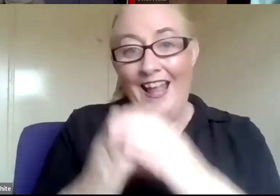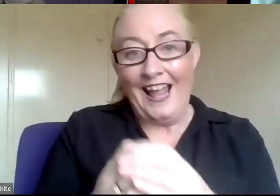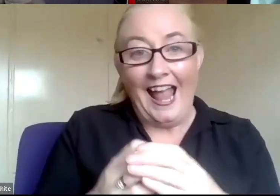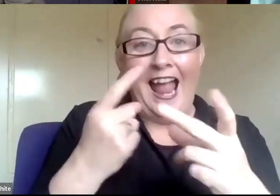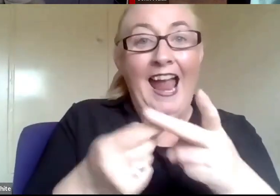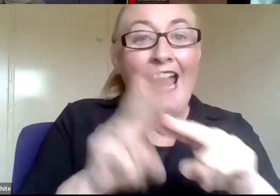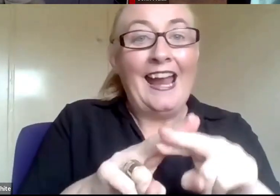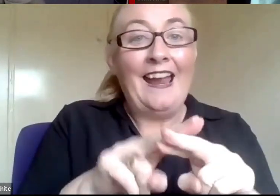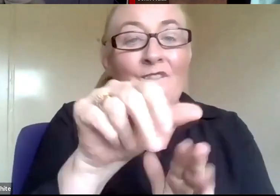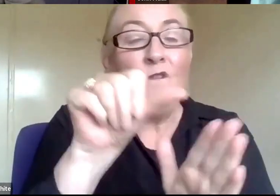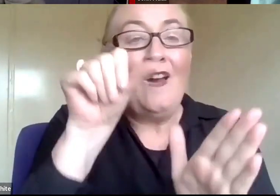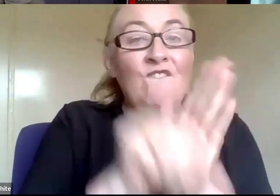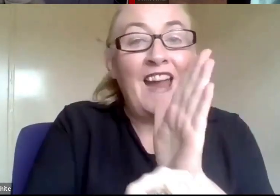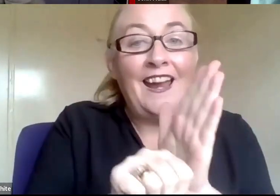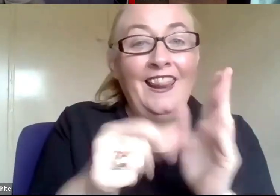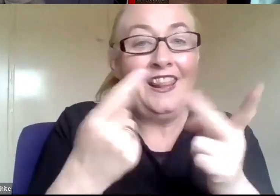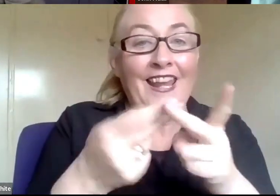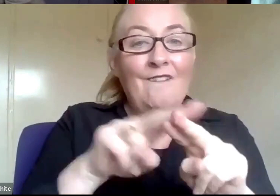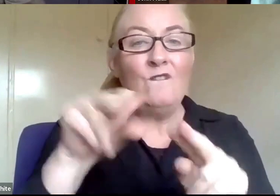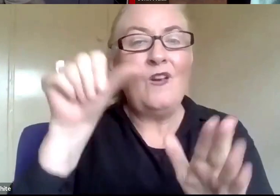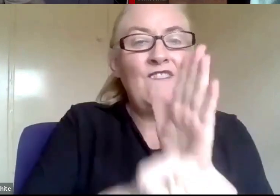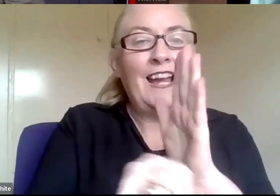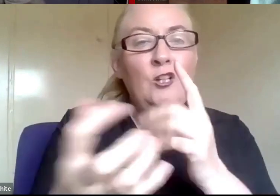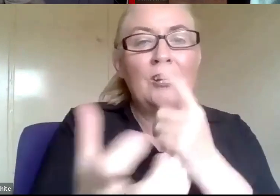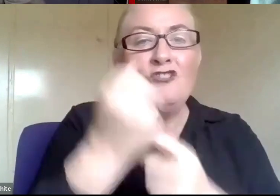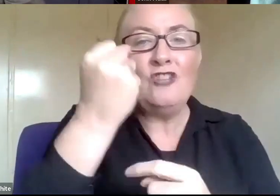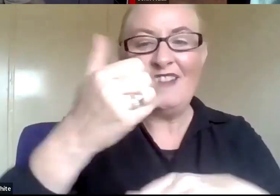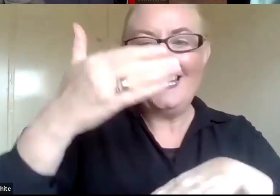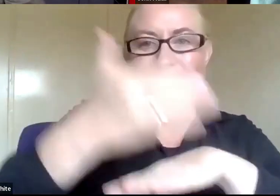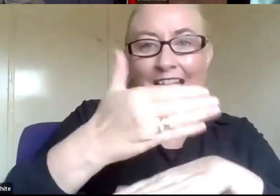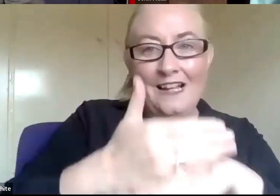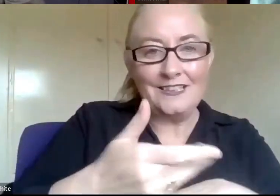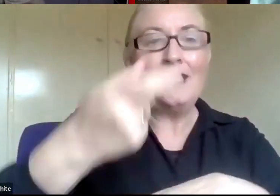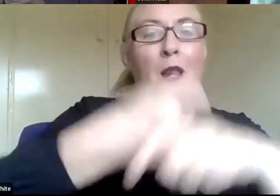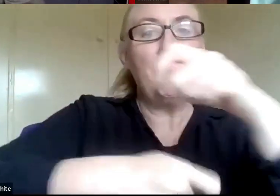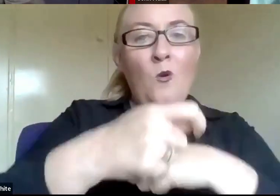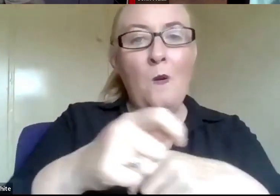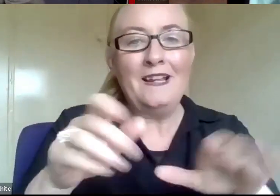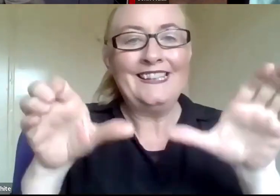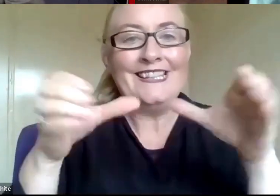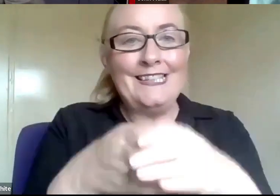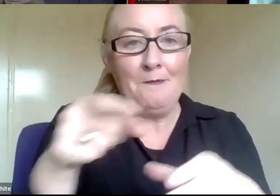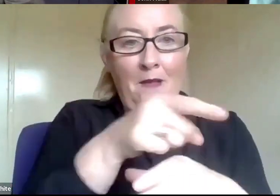apart and the individuals will